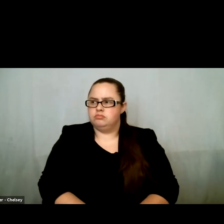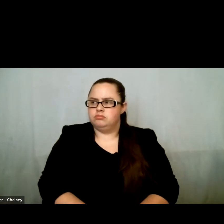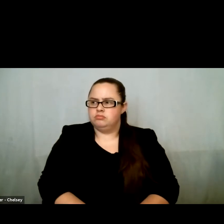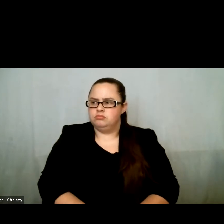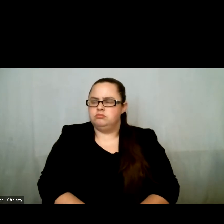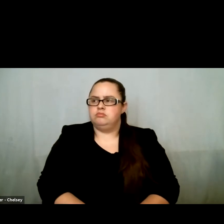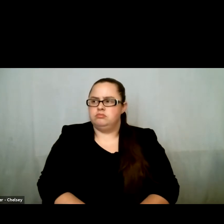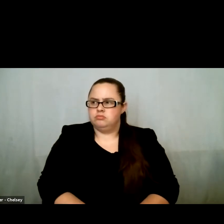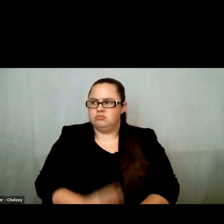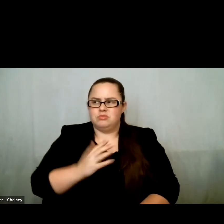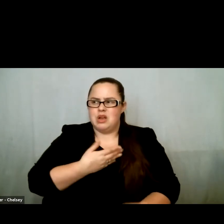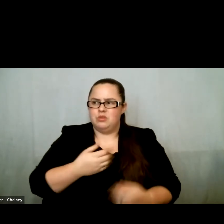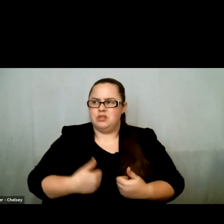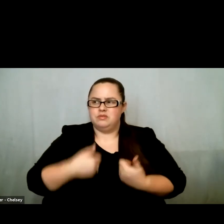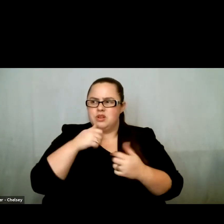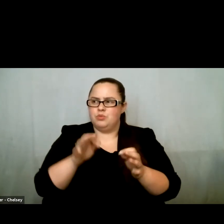Our life isn't worth much.